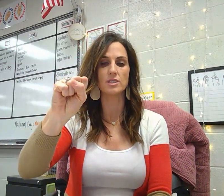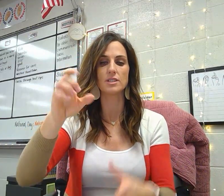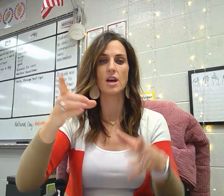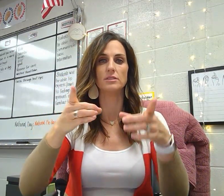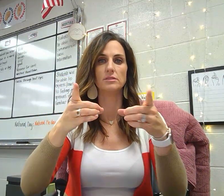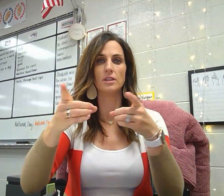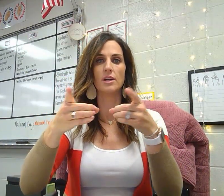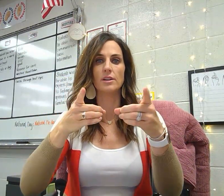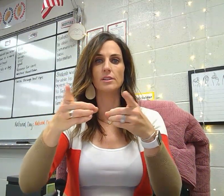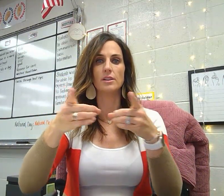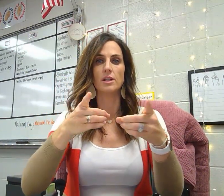directions.